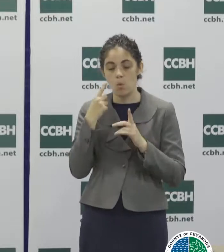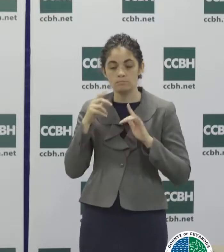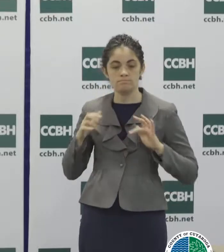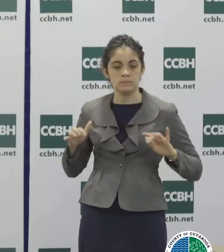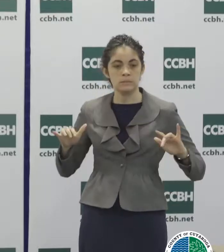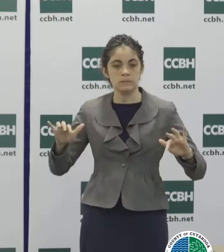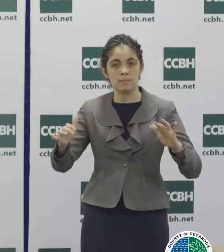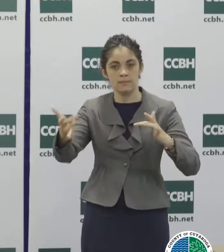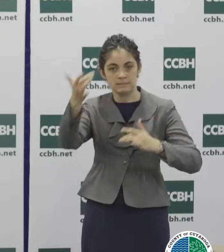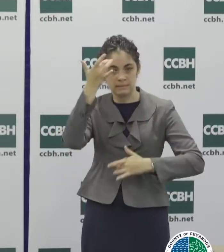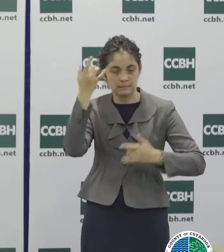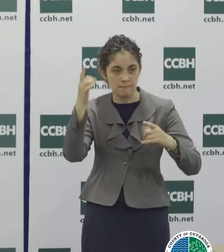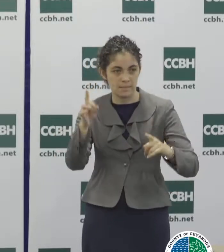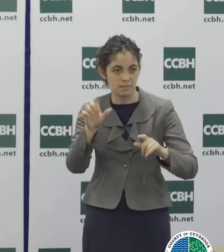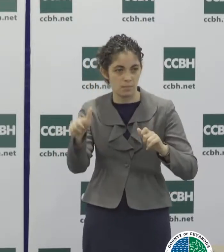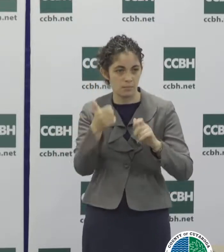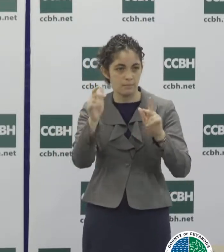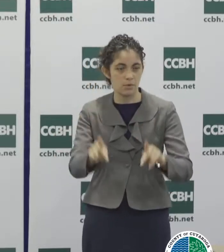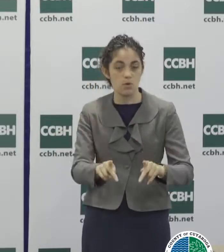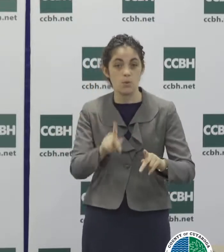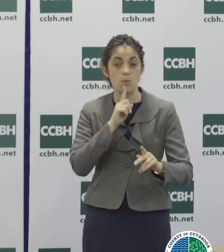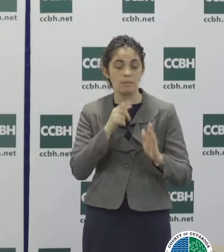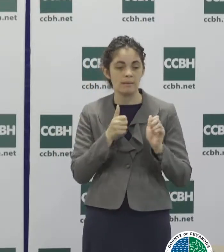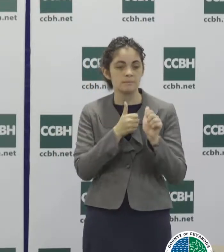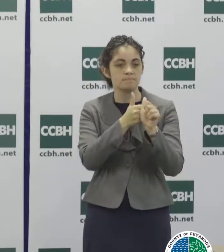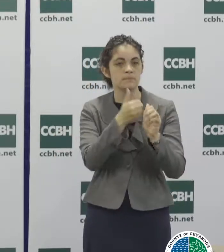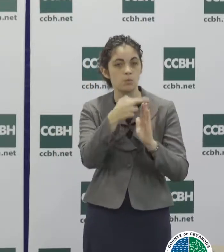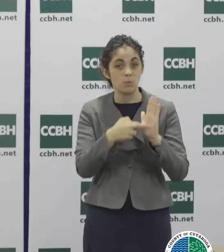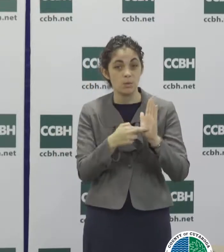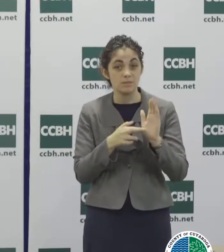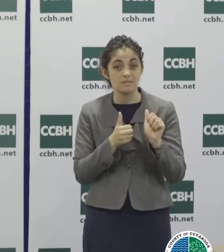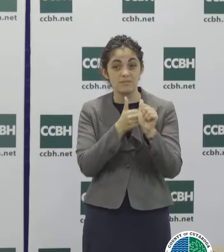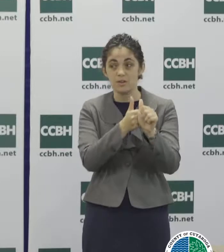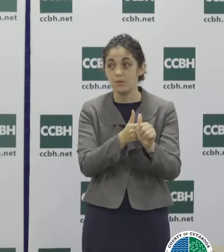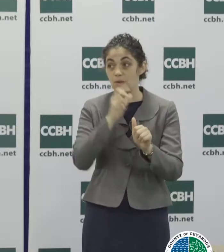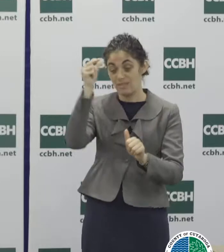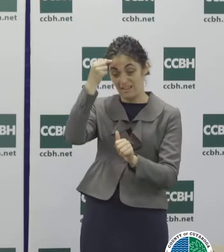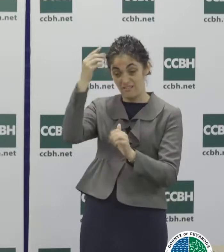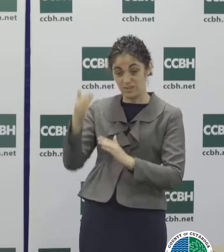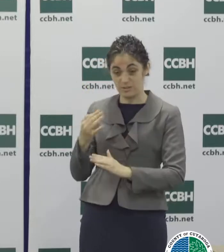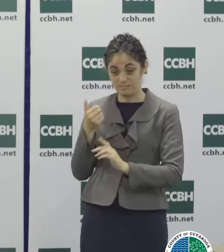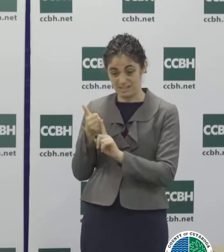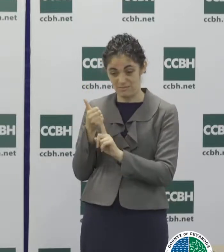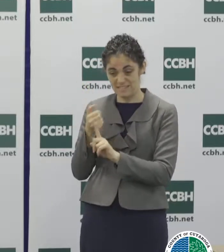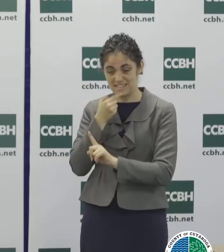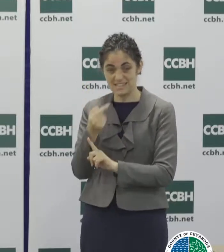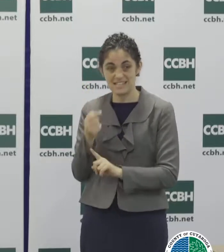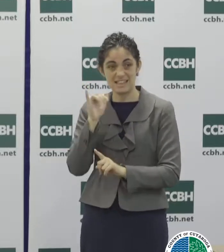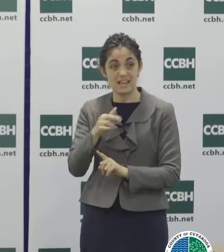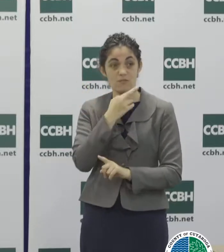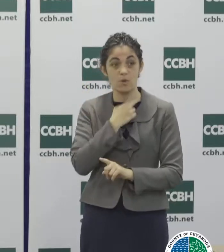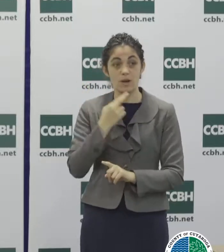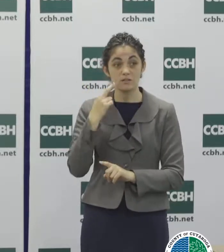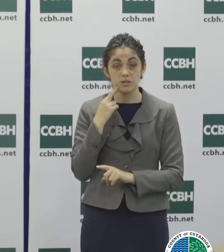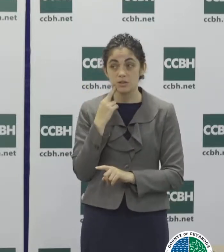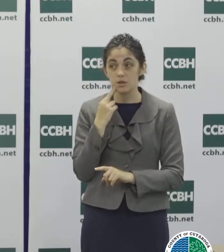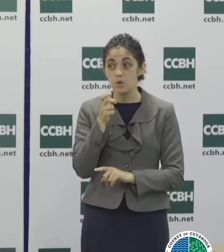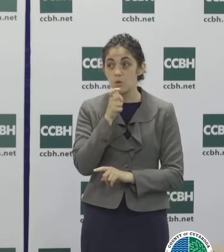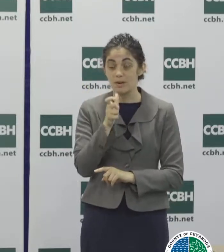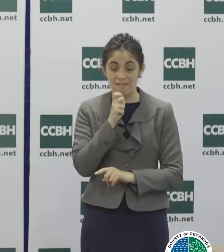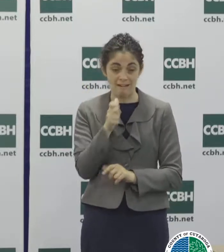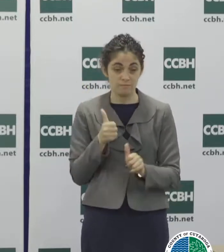transmission. And so the guidance is meant to be followed. The governor has said that for restaurants